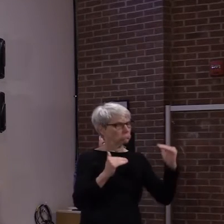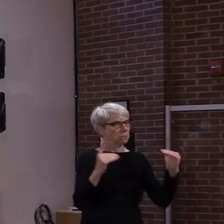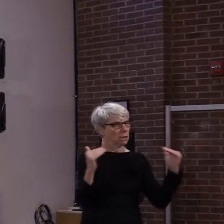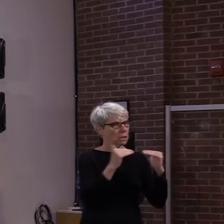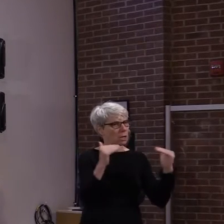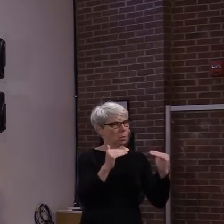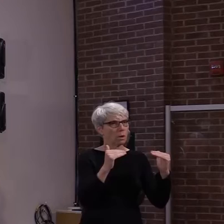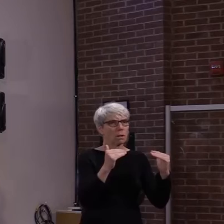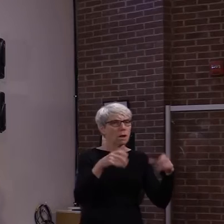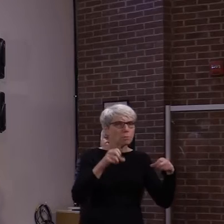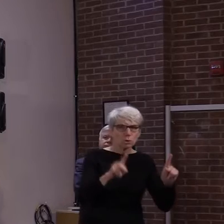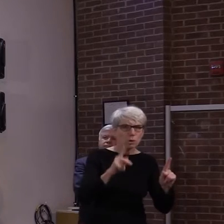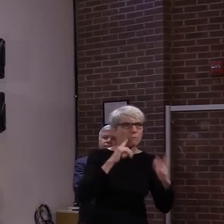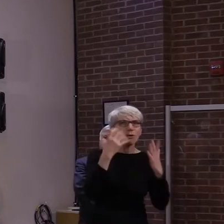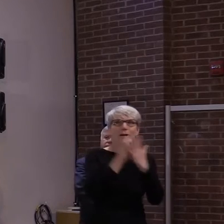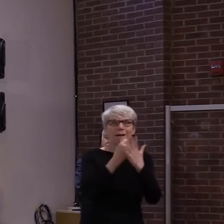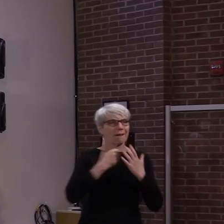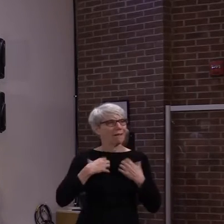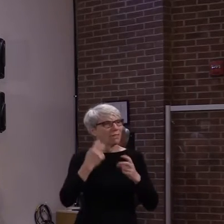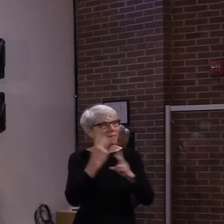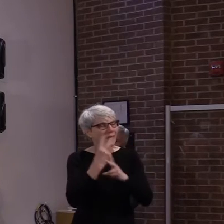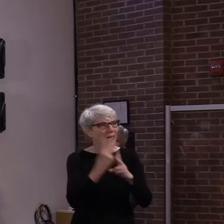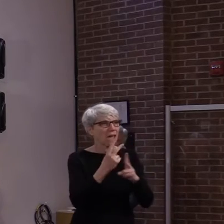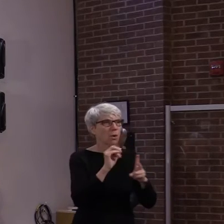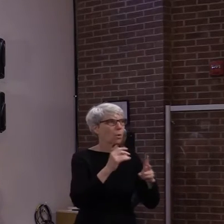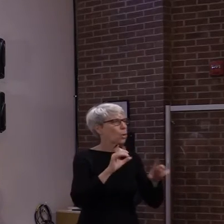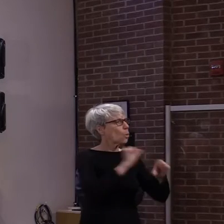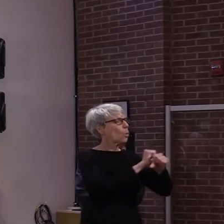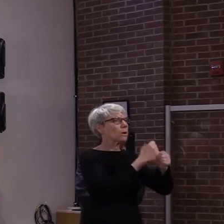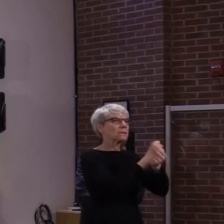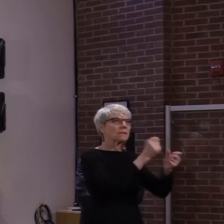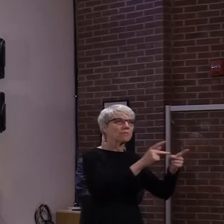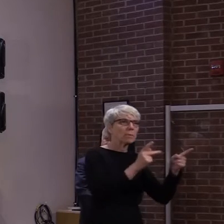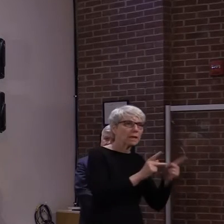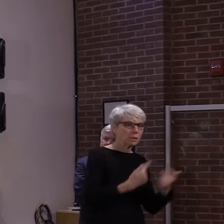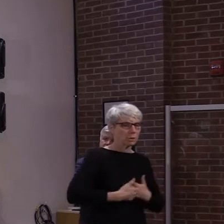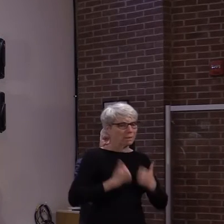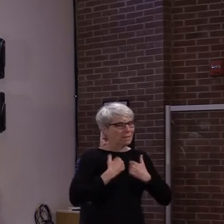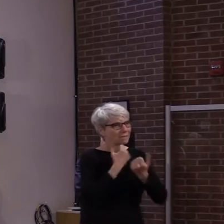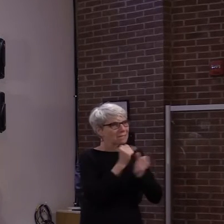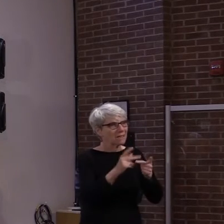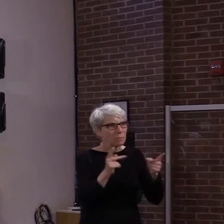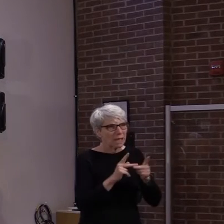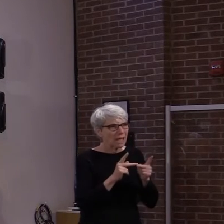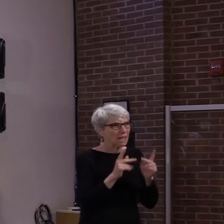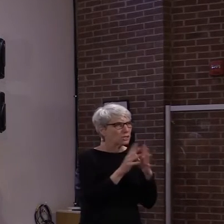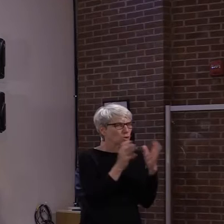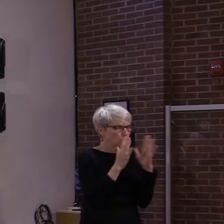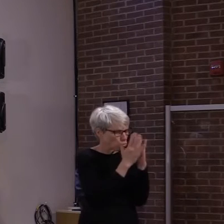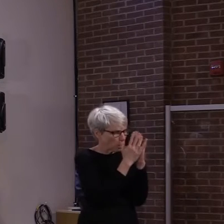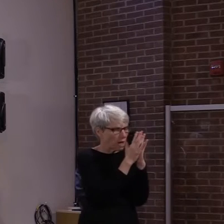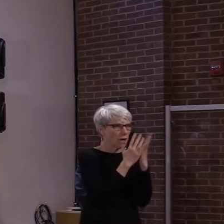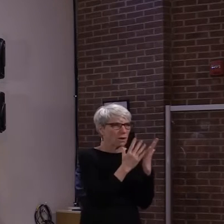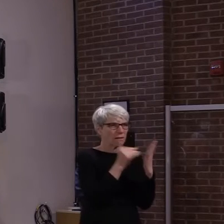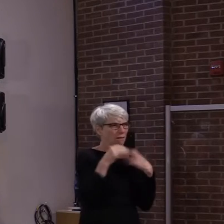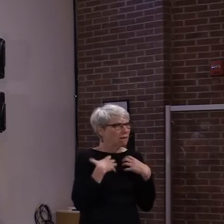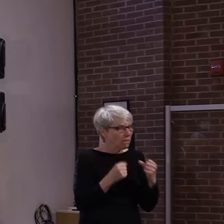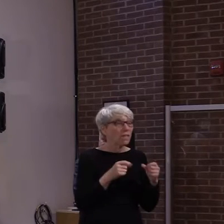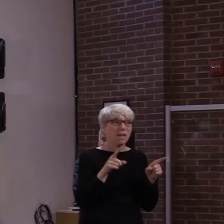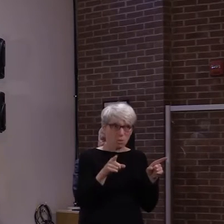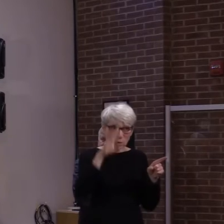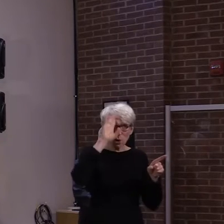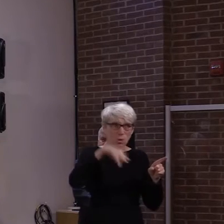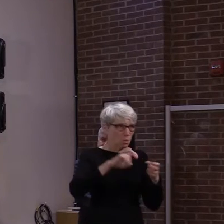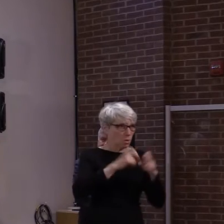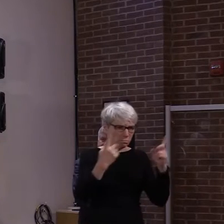why cases are higher in the BIPOC, as it's called, population than in the white non-Hispanic population.